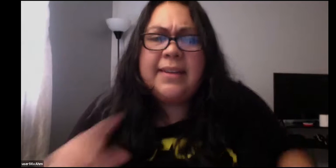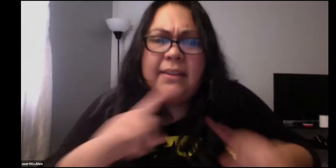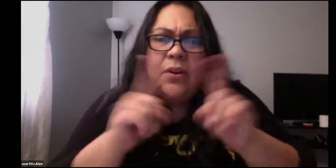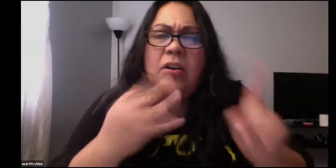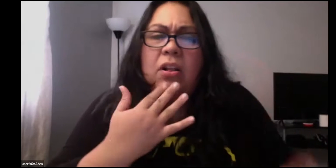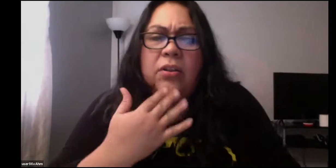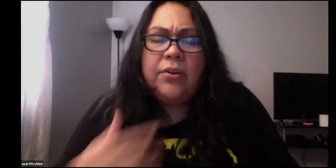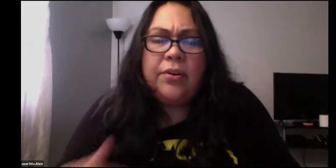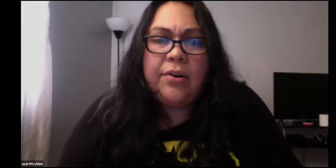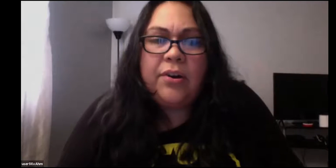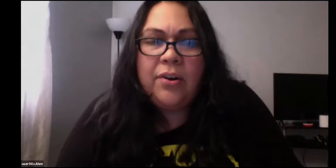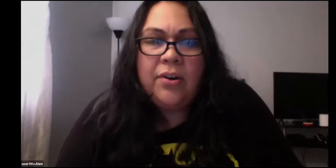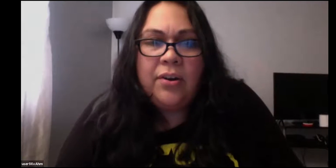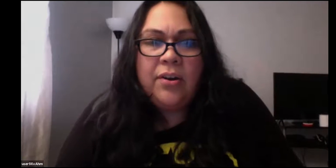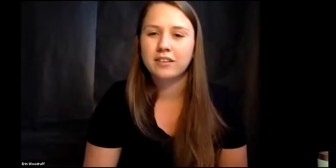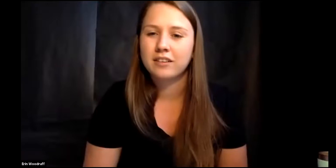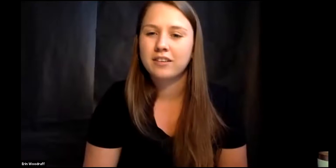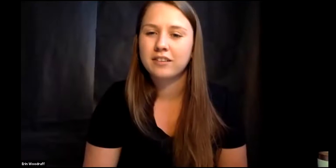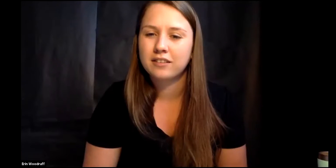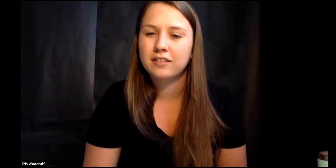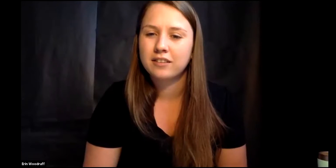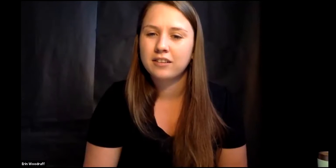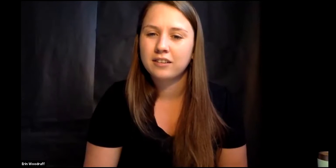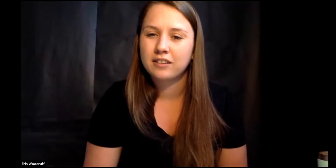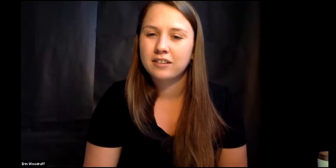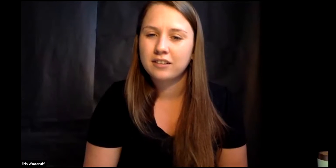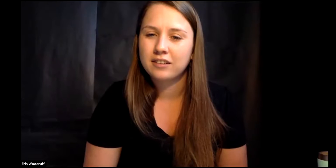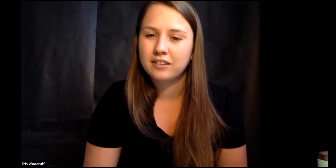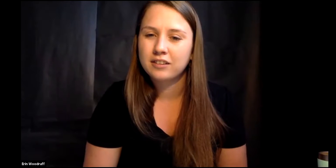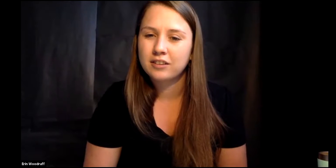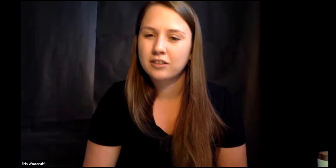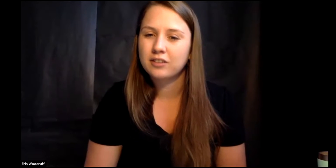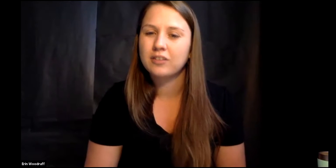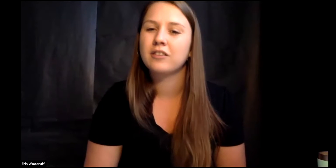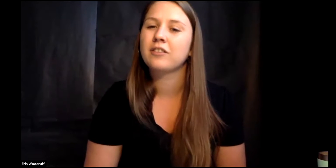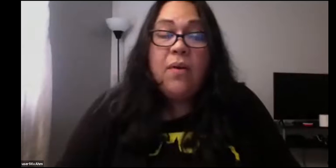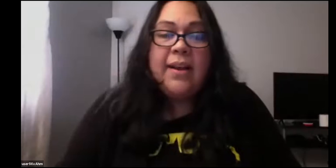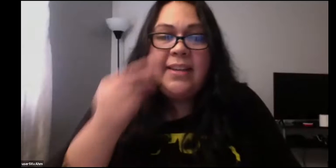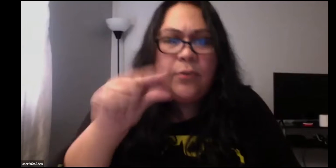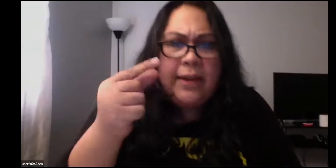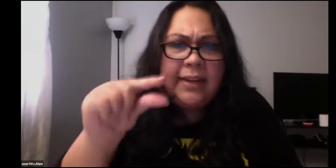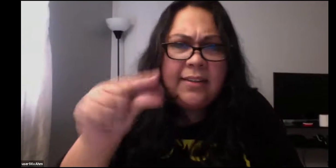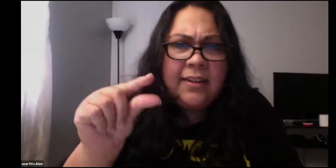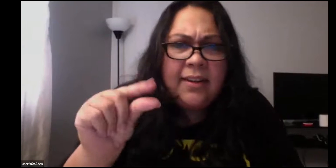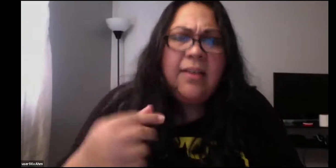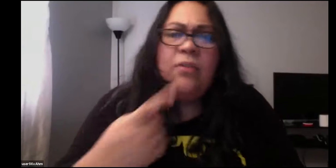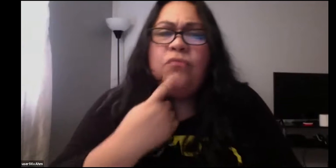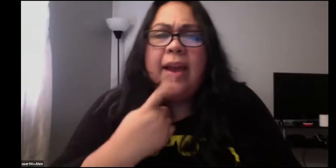different color. Yeah. Oh. Oh, I see green,